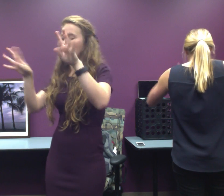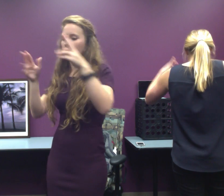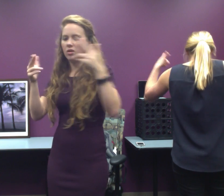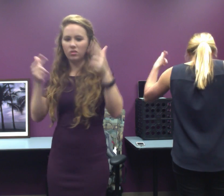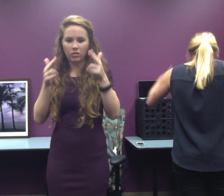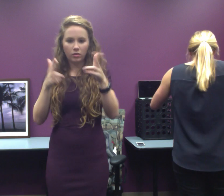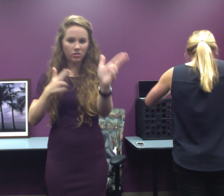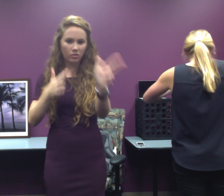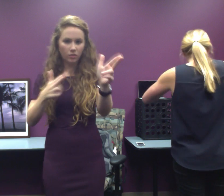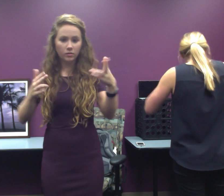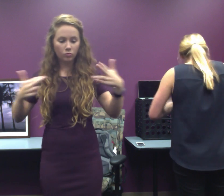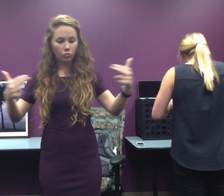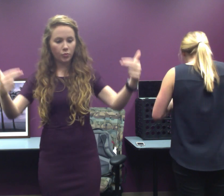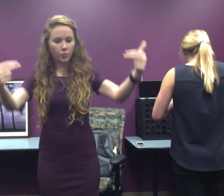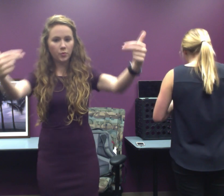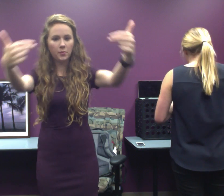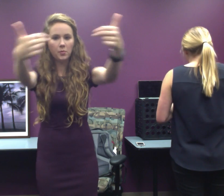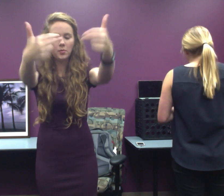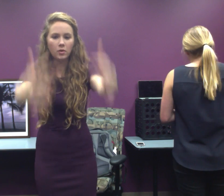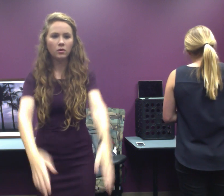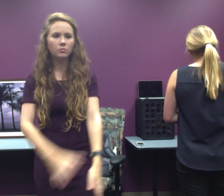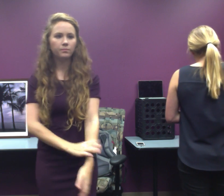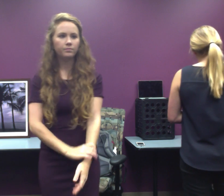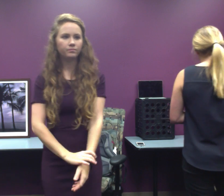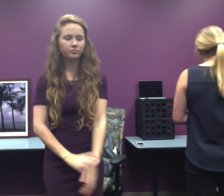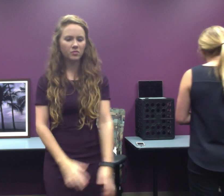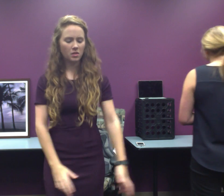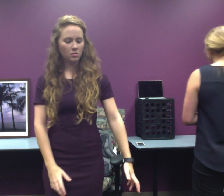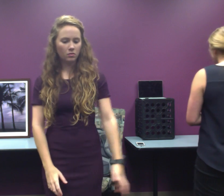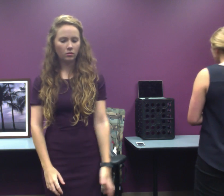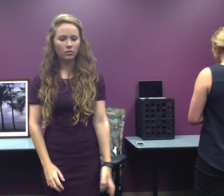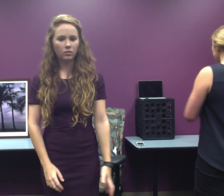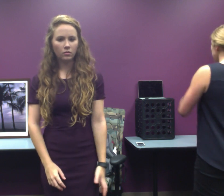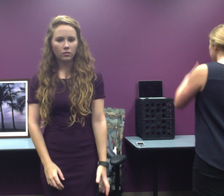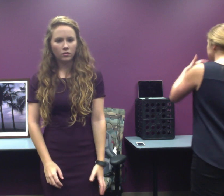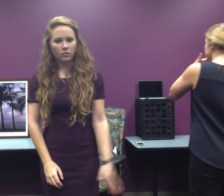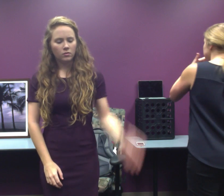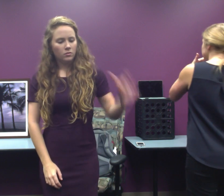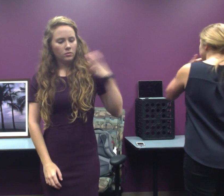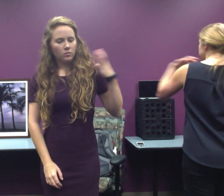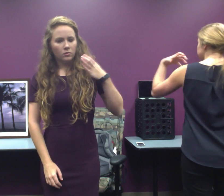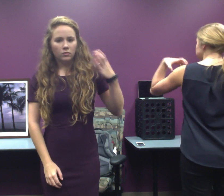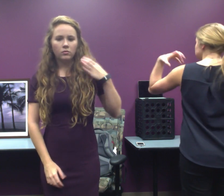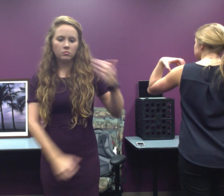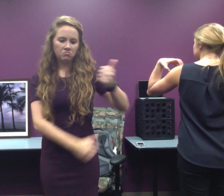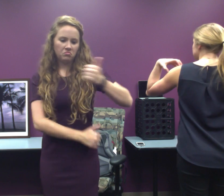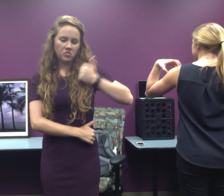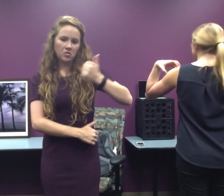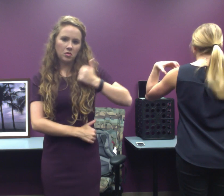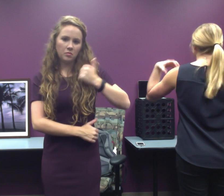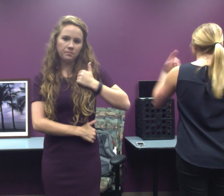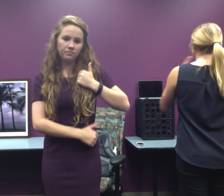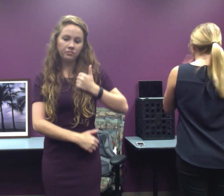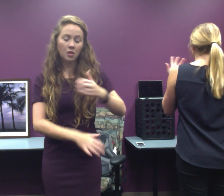Now, the British general who's in charge of Boston says, okay, we surrender, but if you don't let us leave